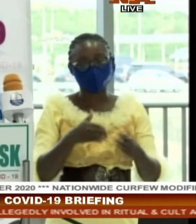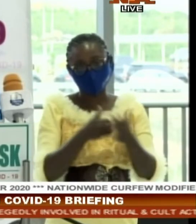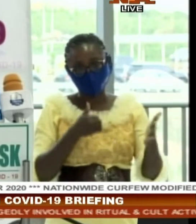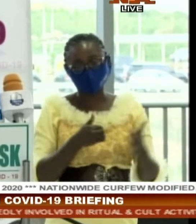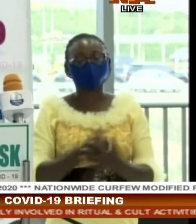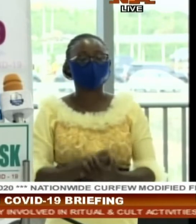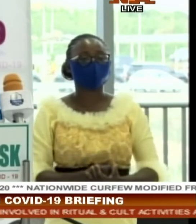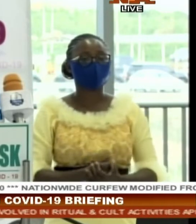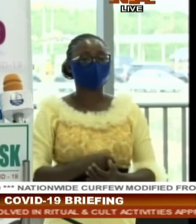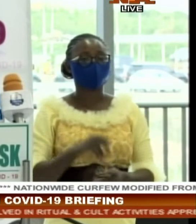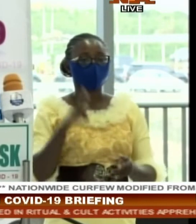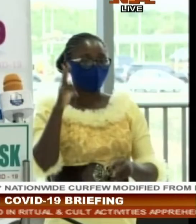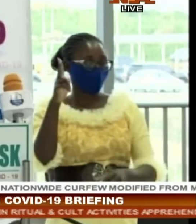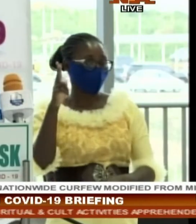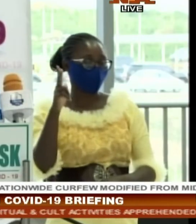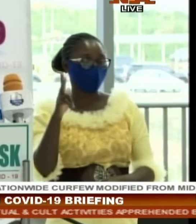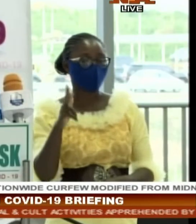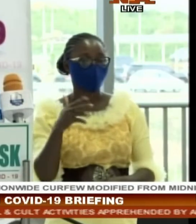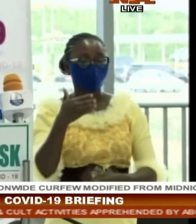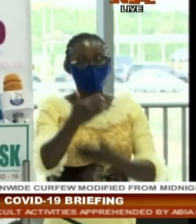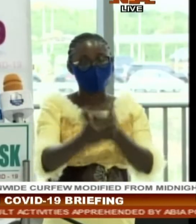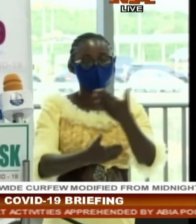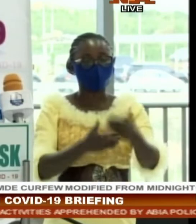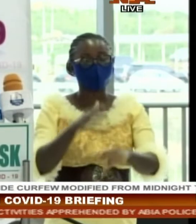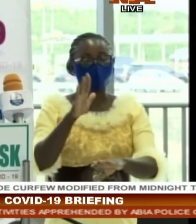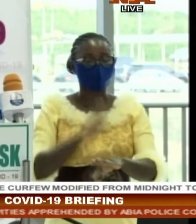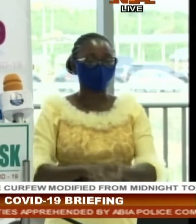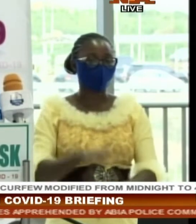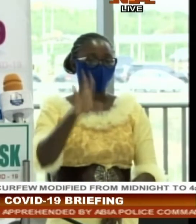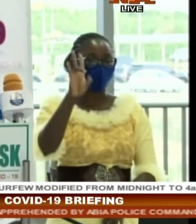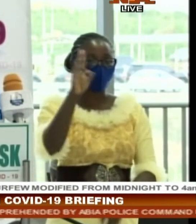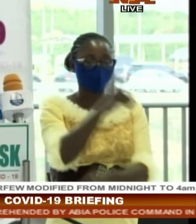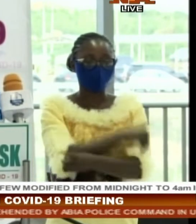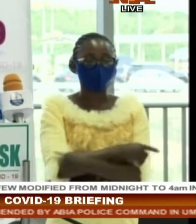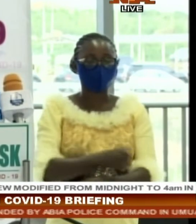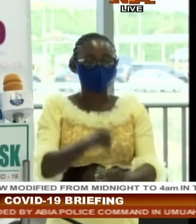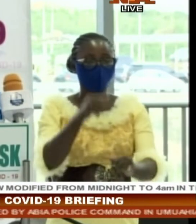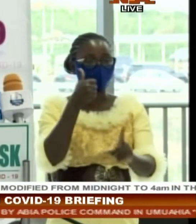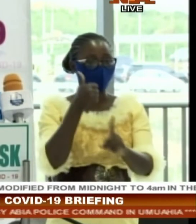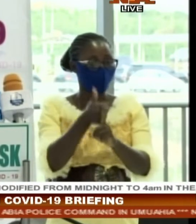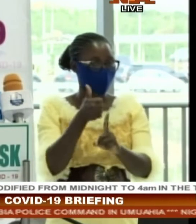Then, number 3, to proceed on a 7-day self-isolation quarantine,